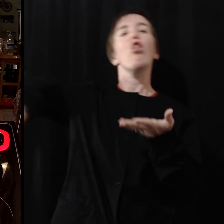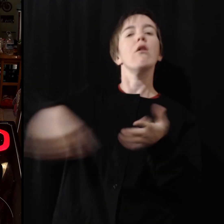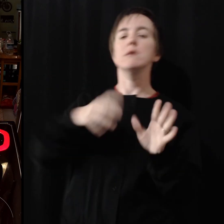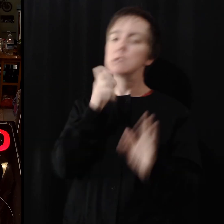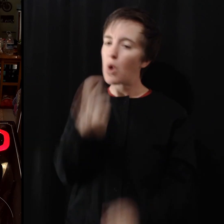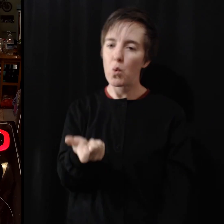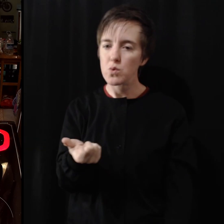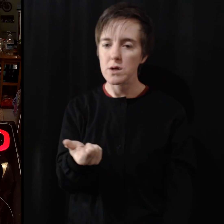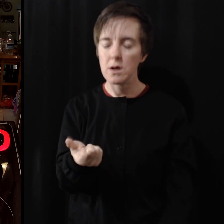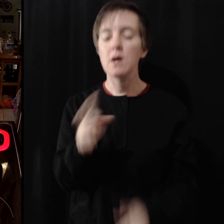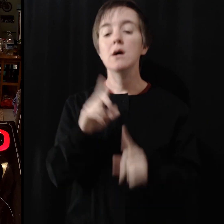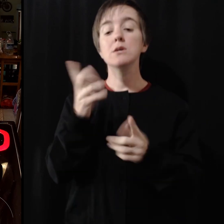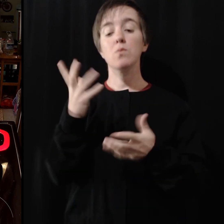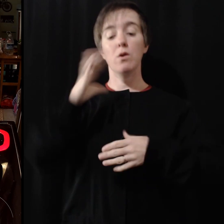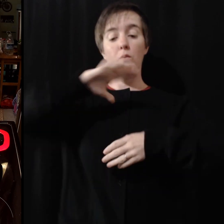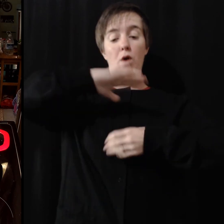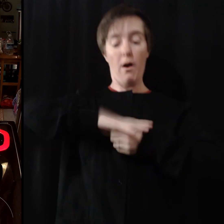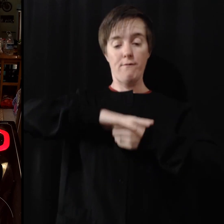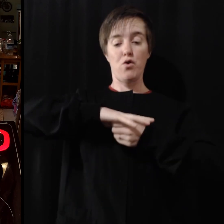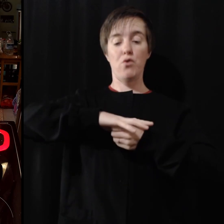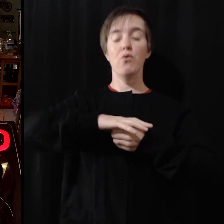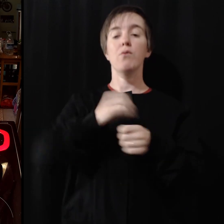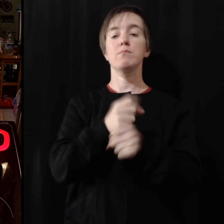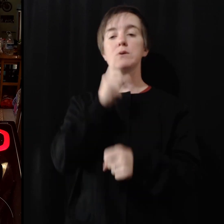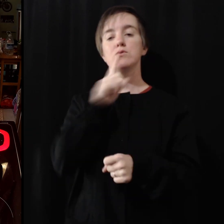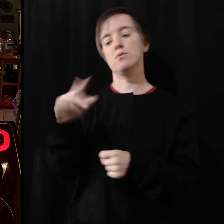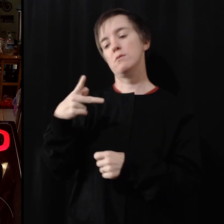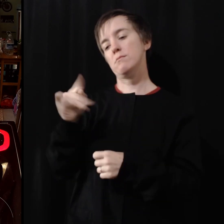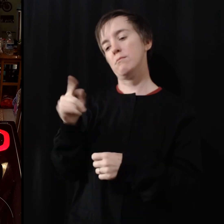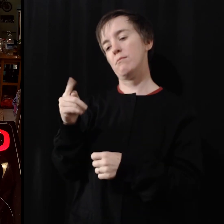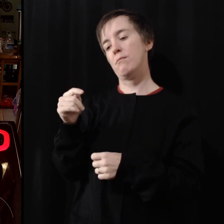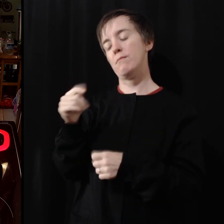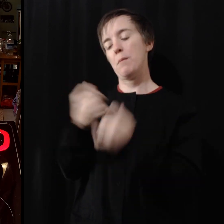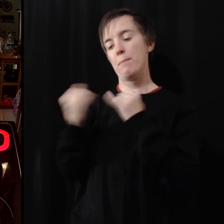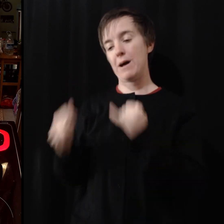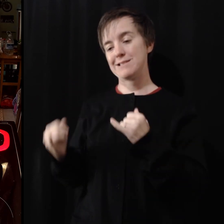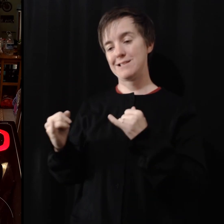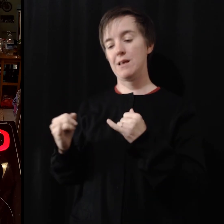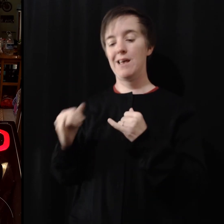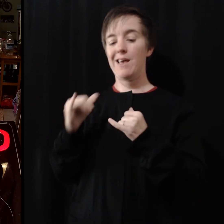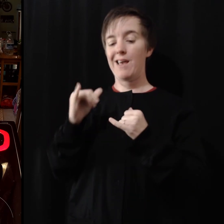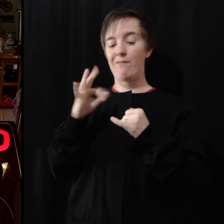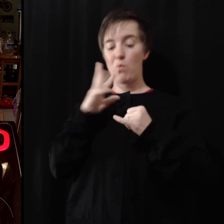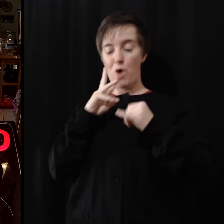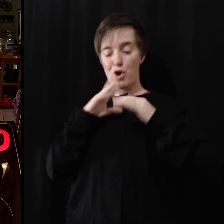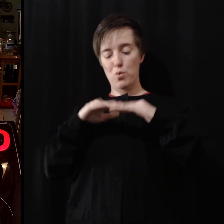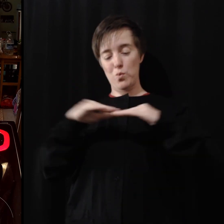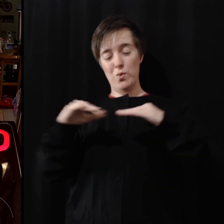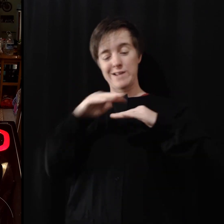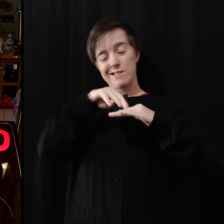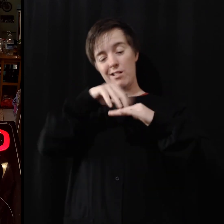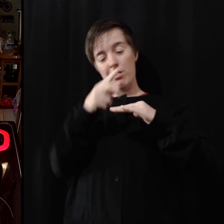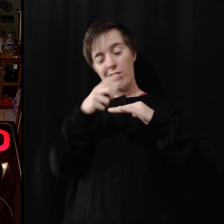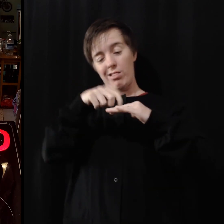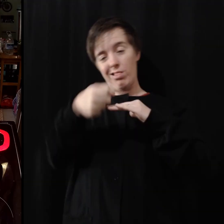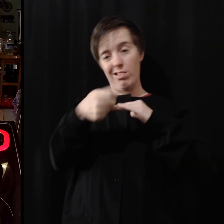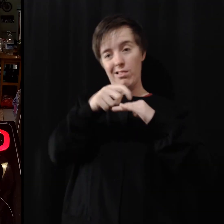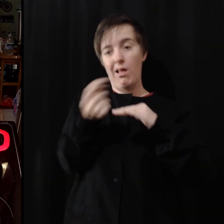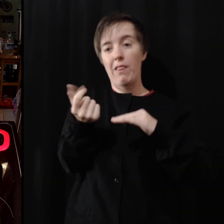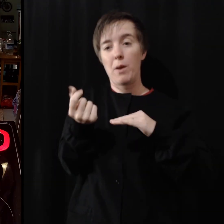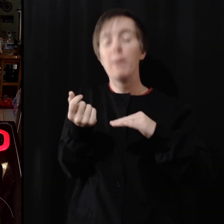Because when you cover it, it makes the pasta that's a little bit above the water level still cook as the same